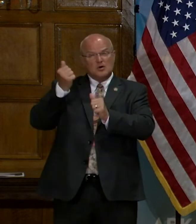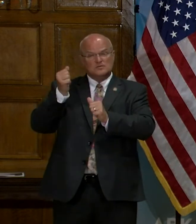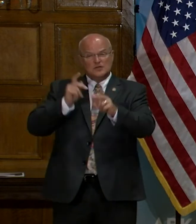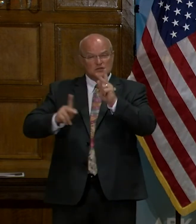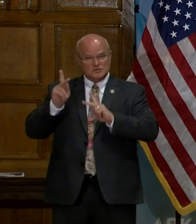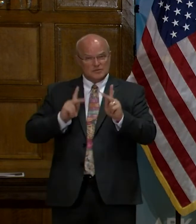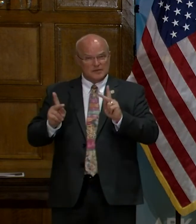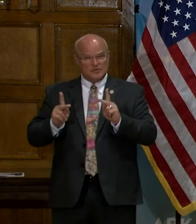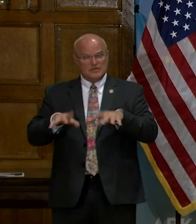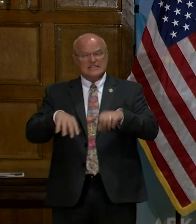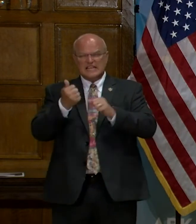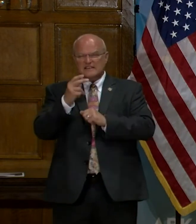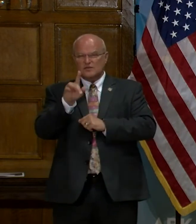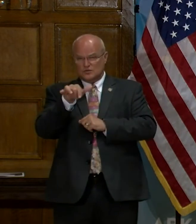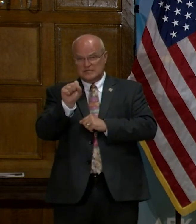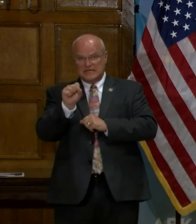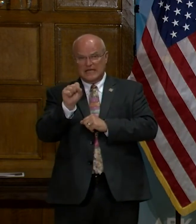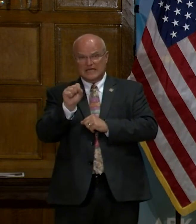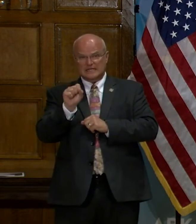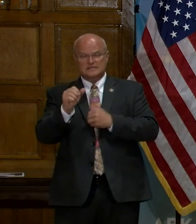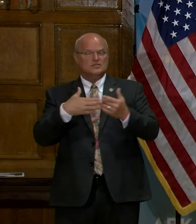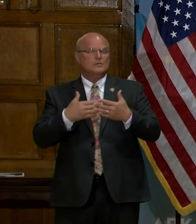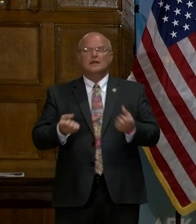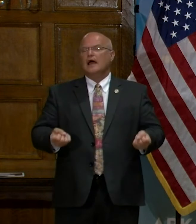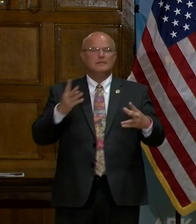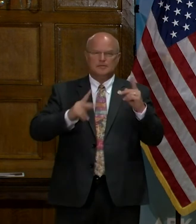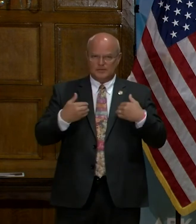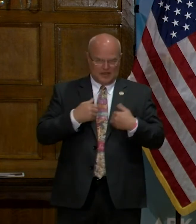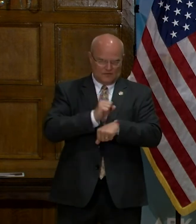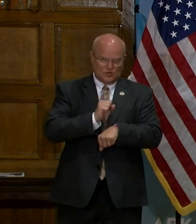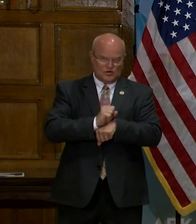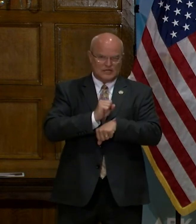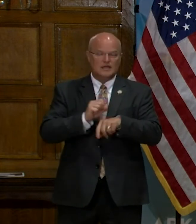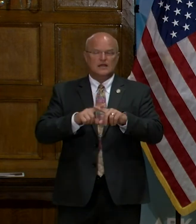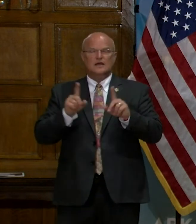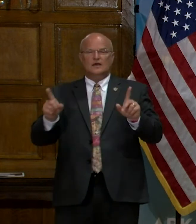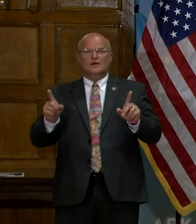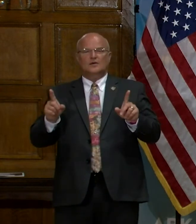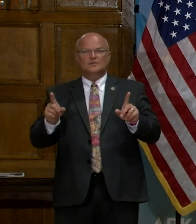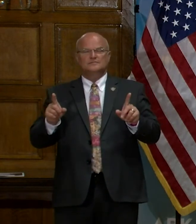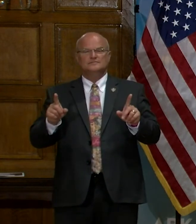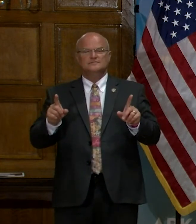those. It takes a few days, no matter how many you have, but